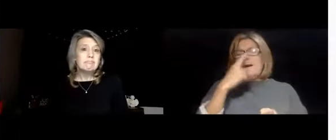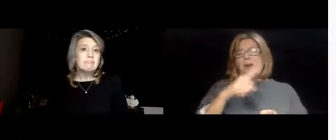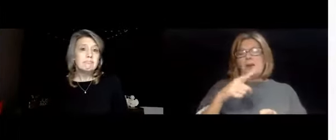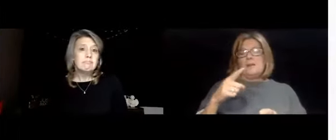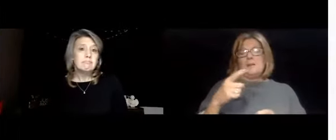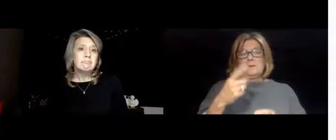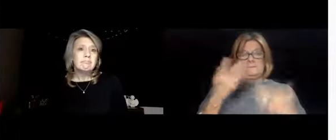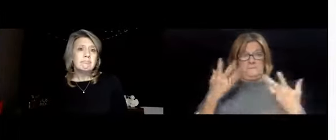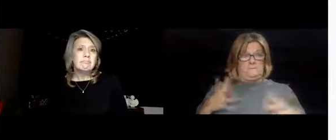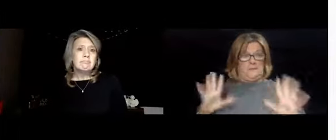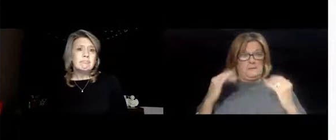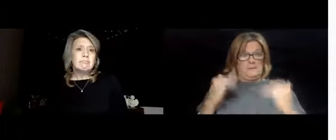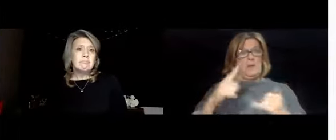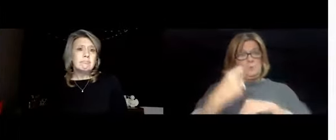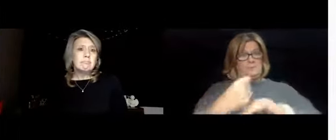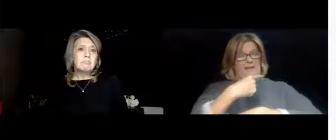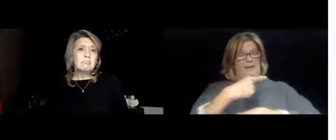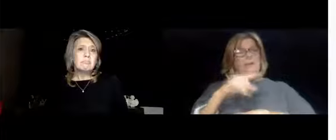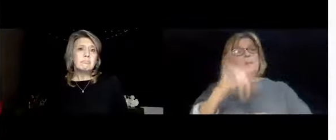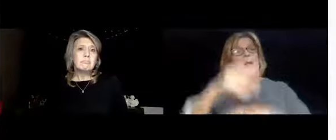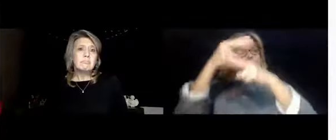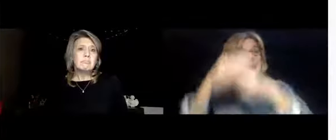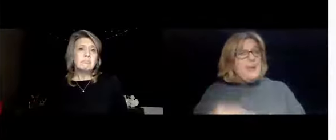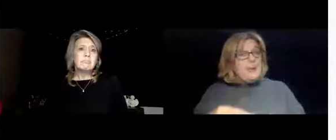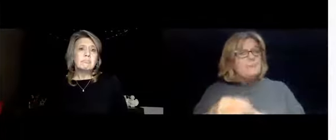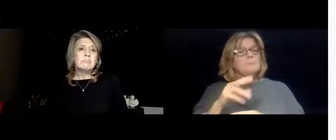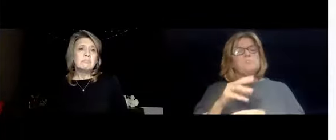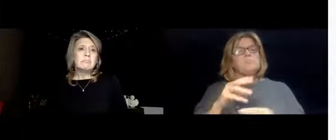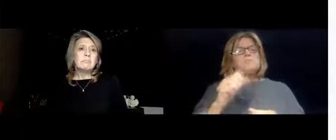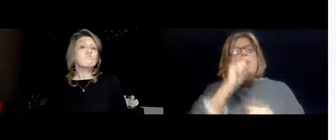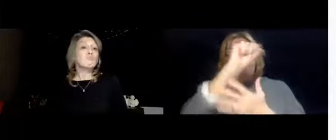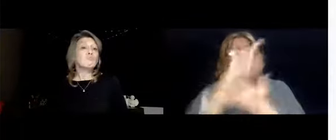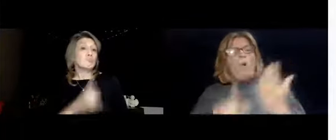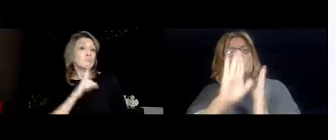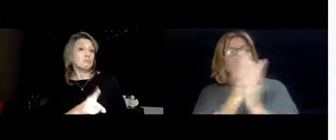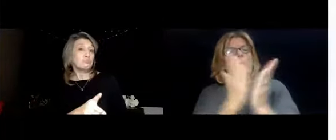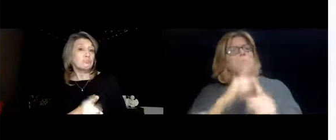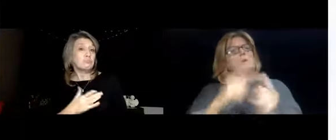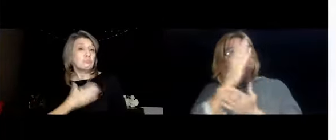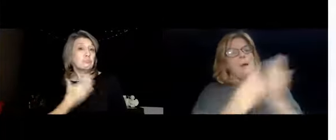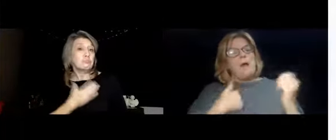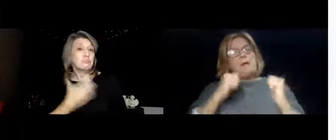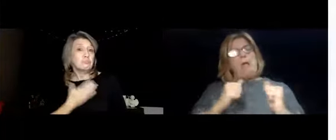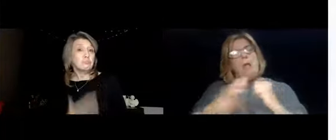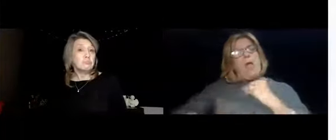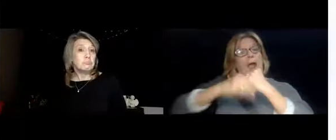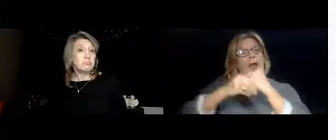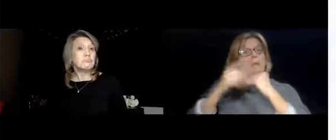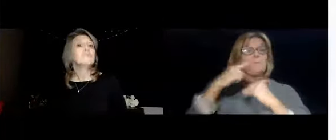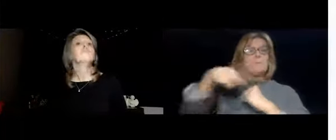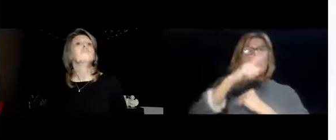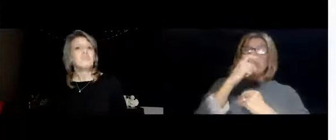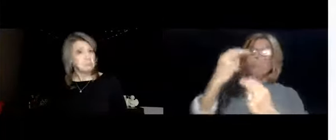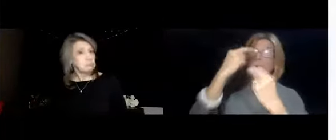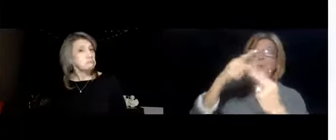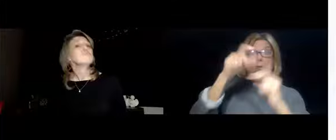that information in case they bring it up at the last minute. Would you mind giving me the names? You don't have to give me all of your resources,